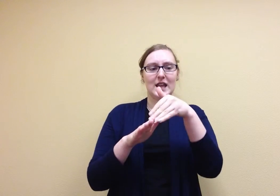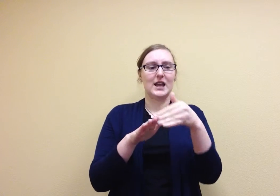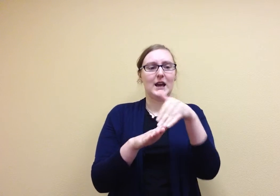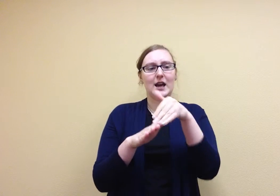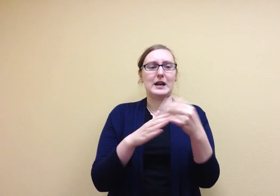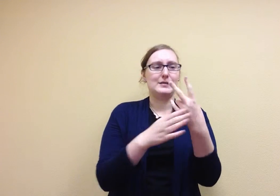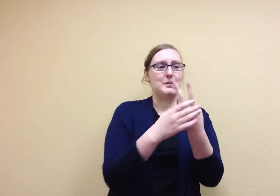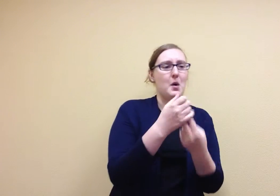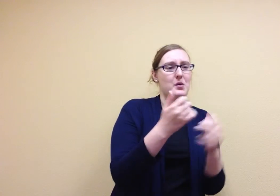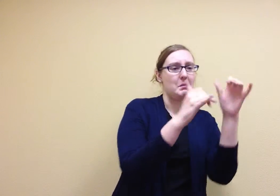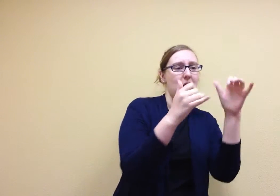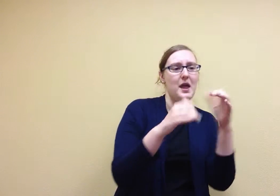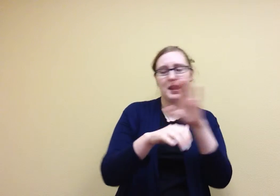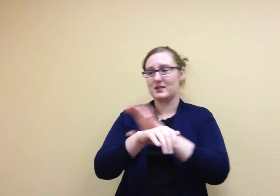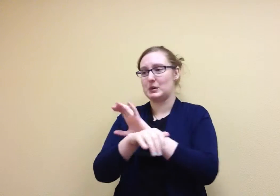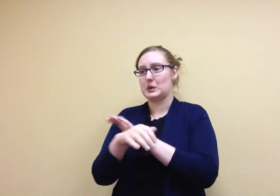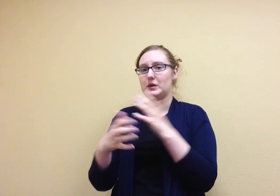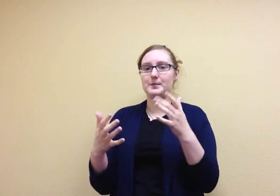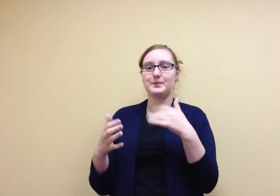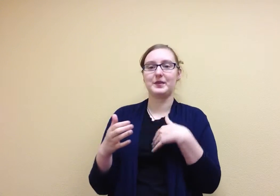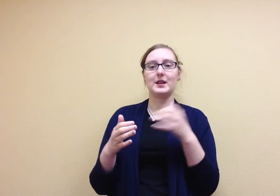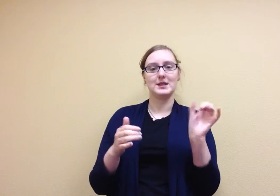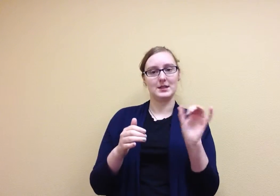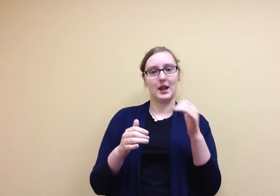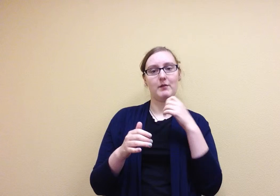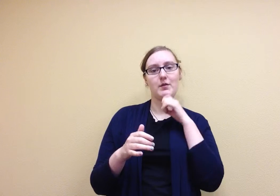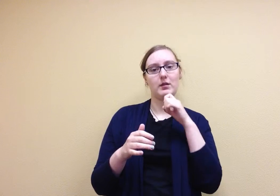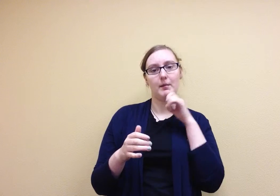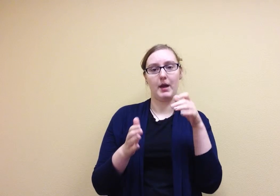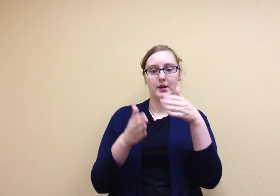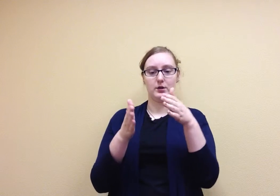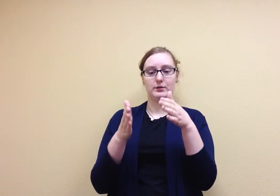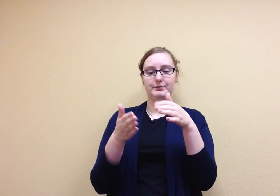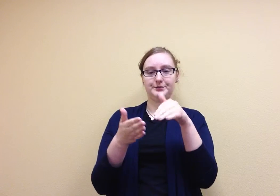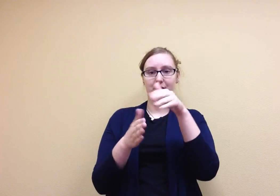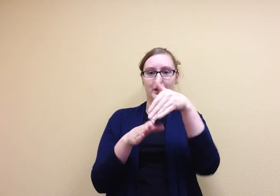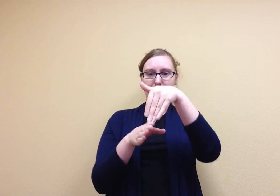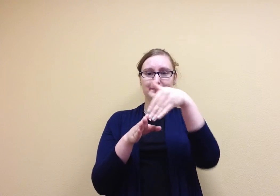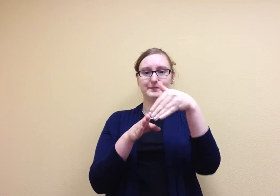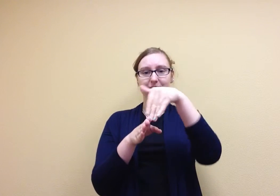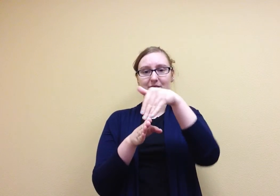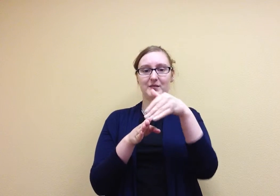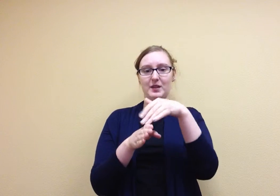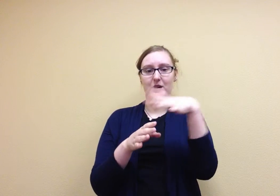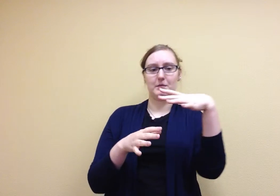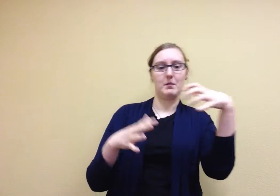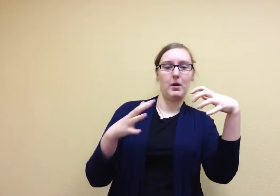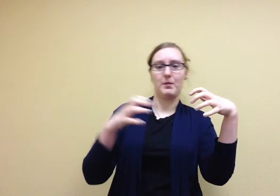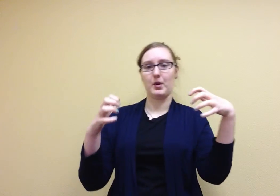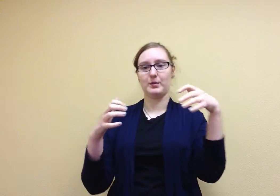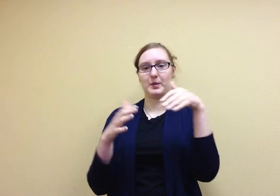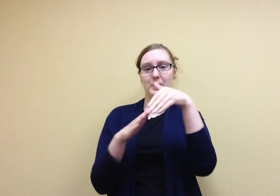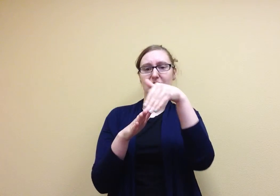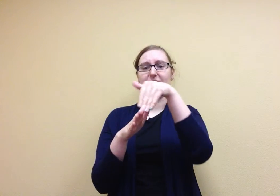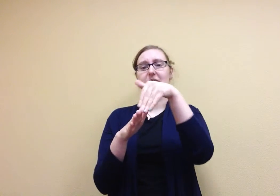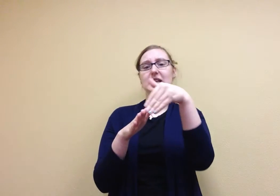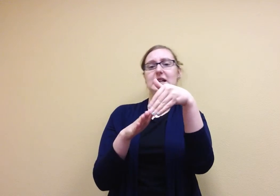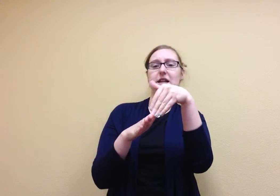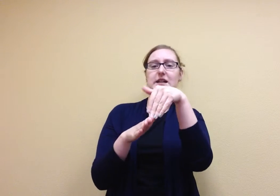what's happening to these iron filings in the middle. They're being pulled both ways. They don't know how to go. They're mixed up. They're just going to sit there.